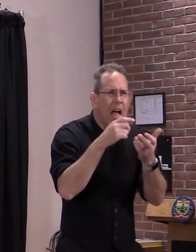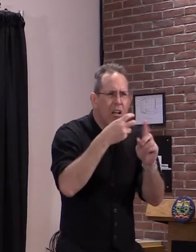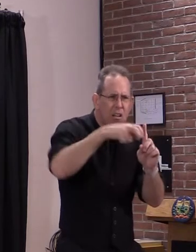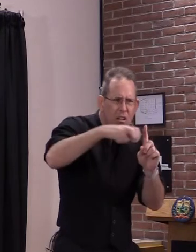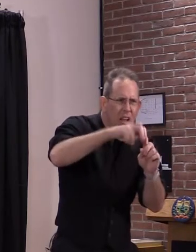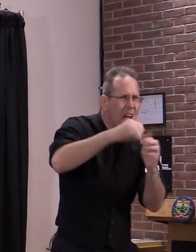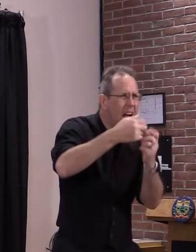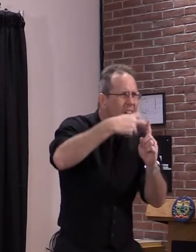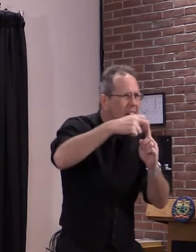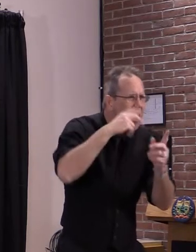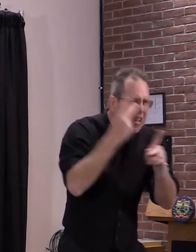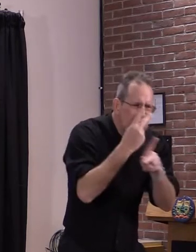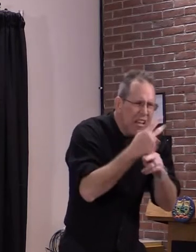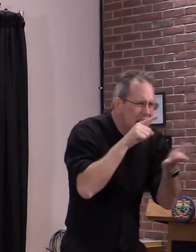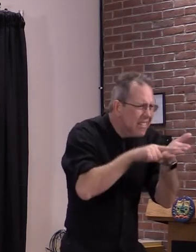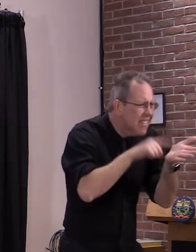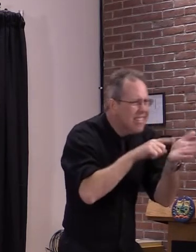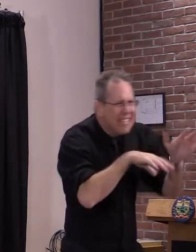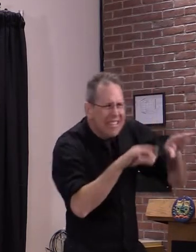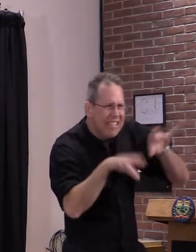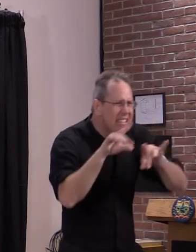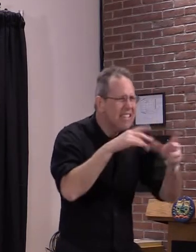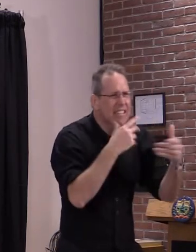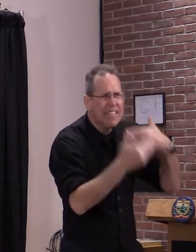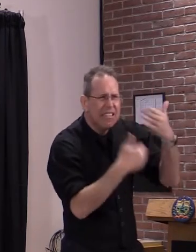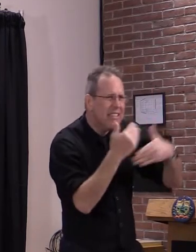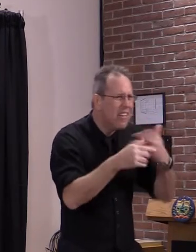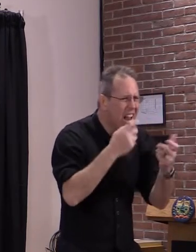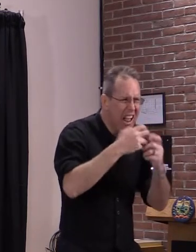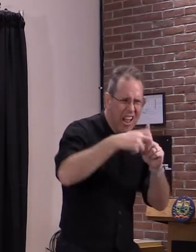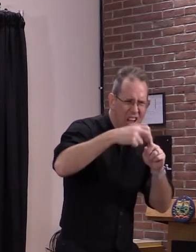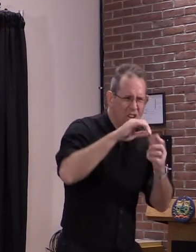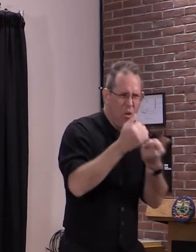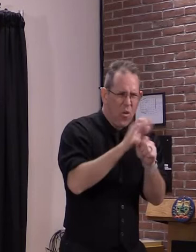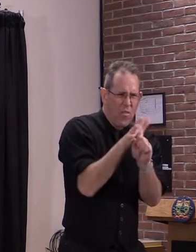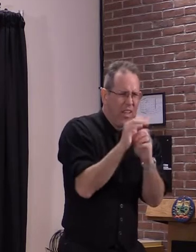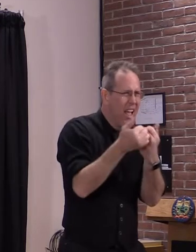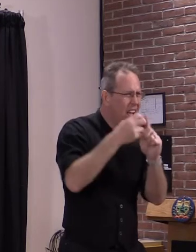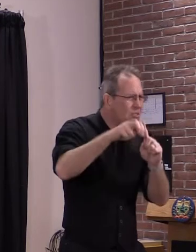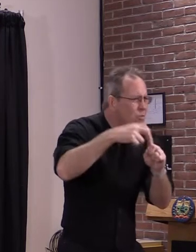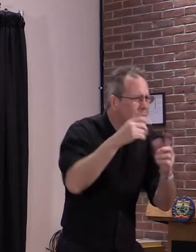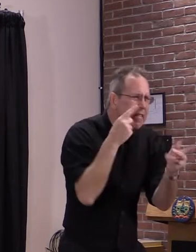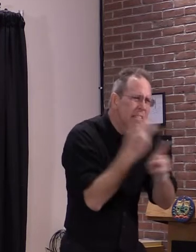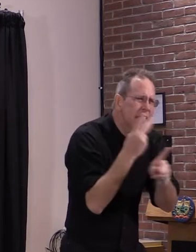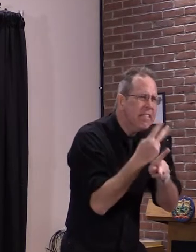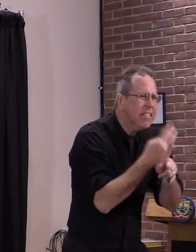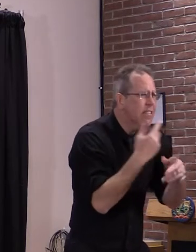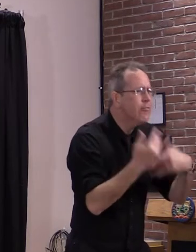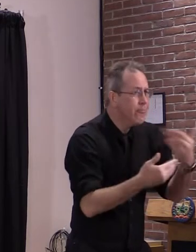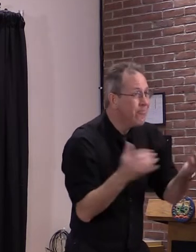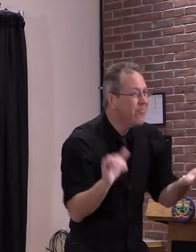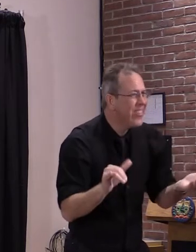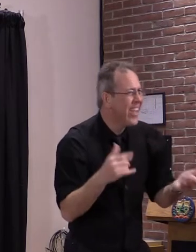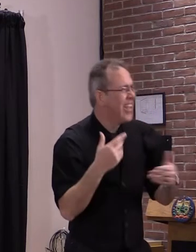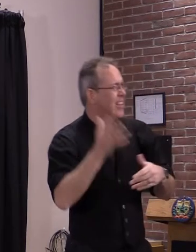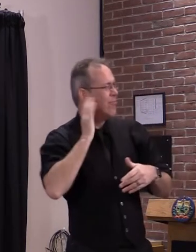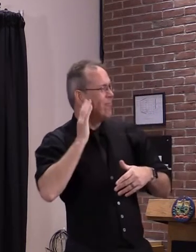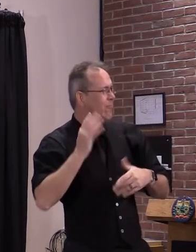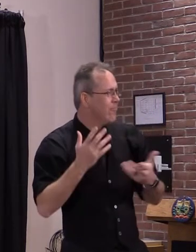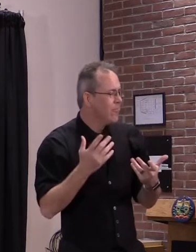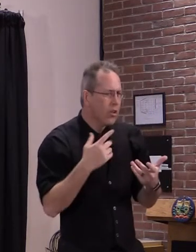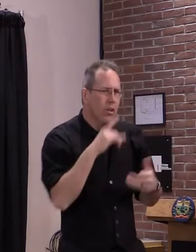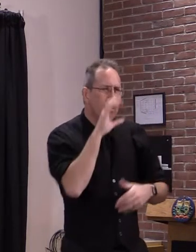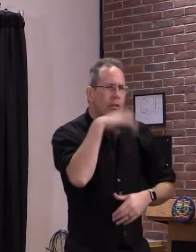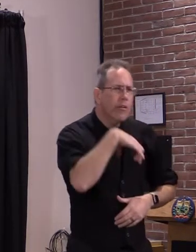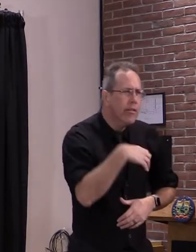I think relying on science, relying on data, would have been something that I would have thought was a natural thing for most